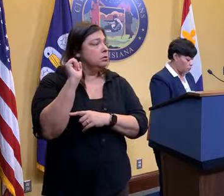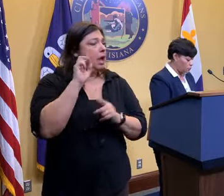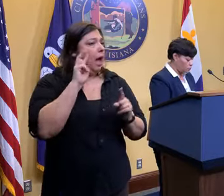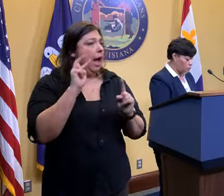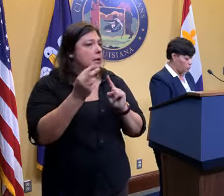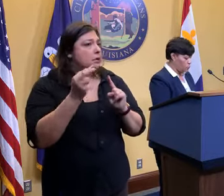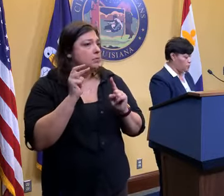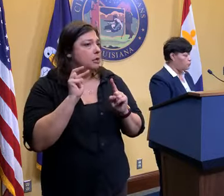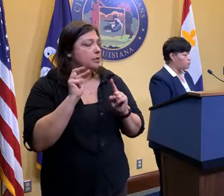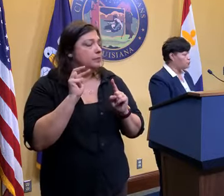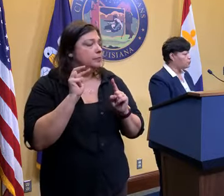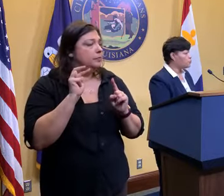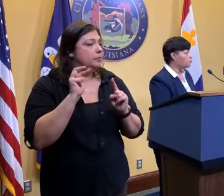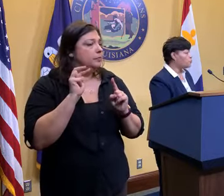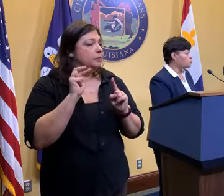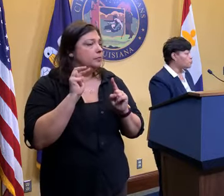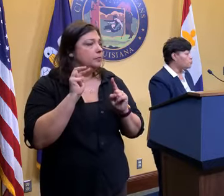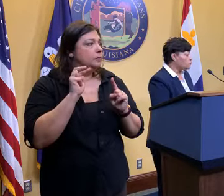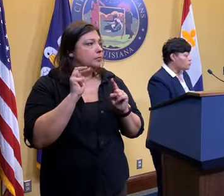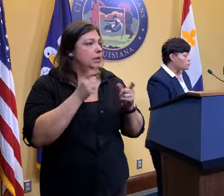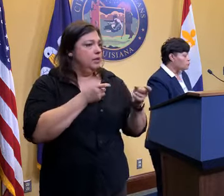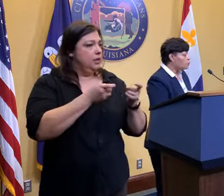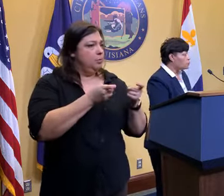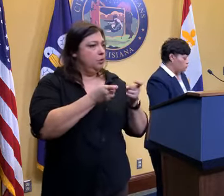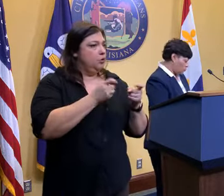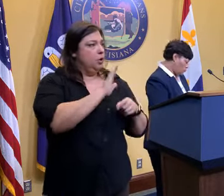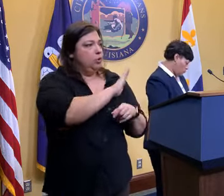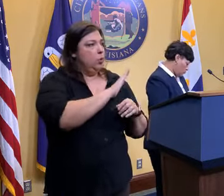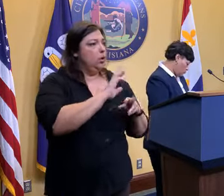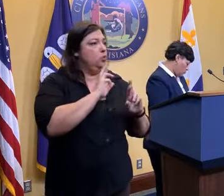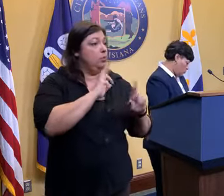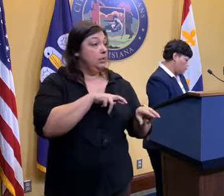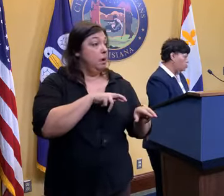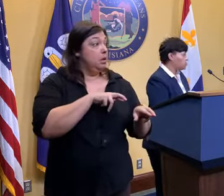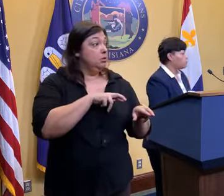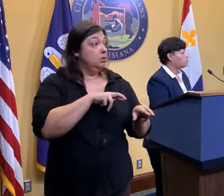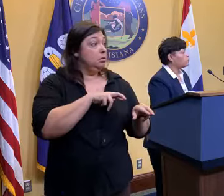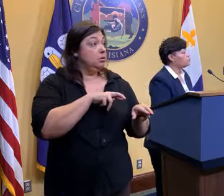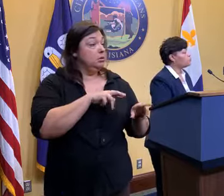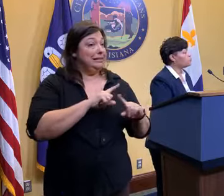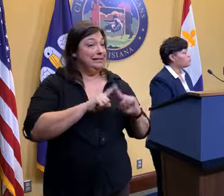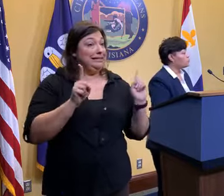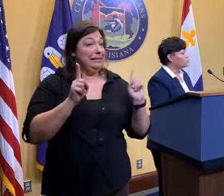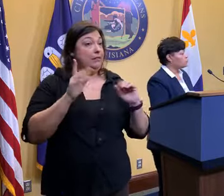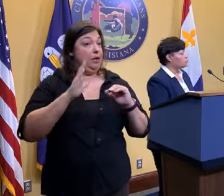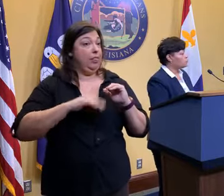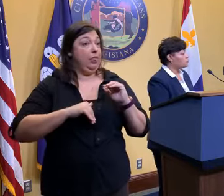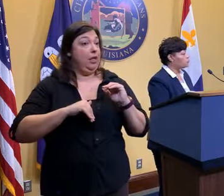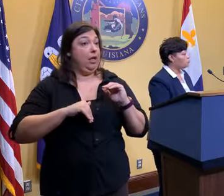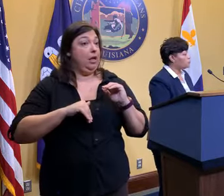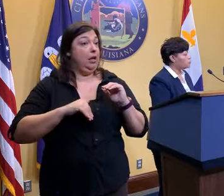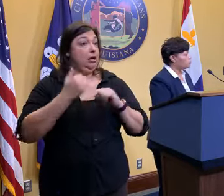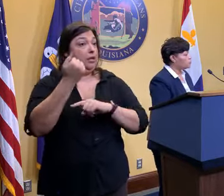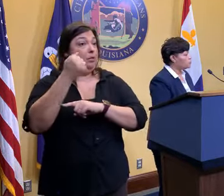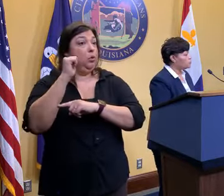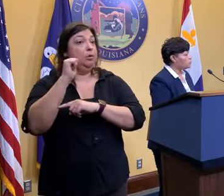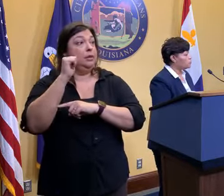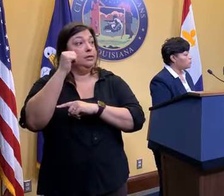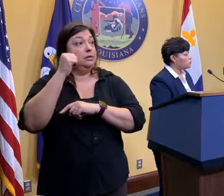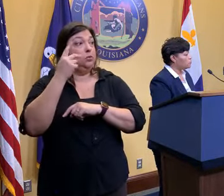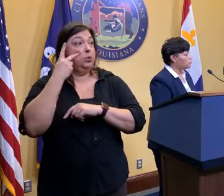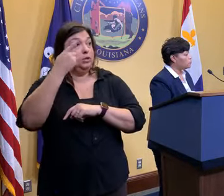aspect, the administration and your response so far has been a lot different than it was during the protests we saw over the